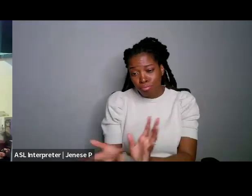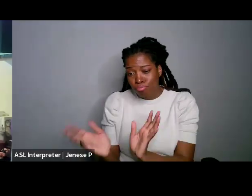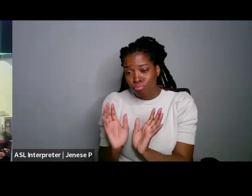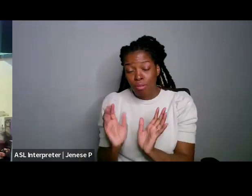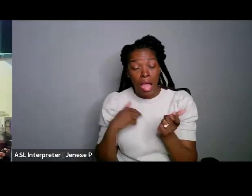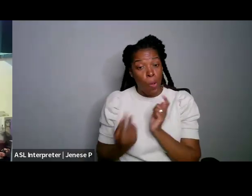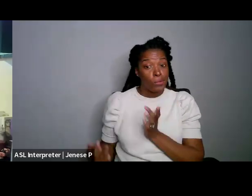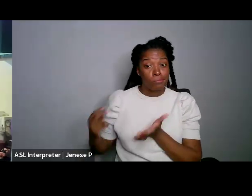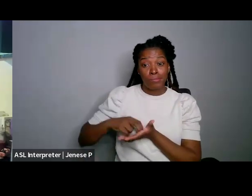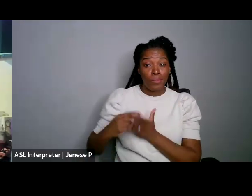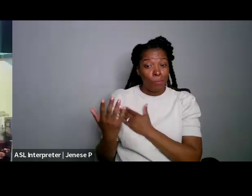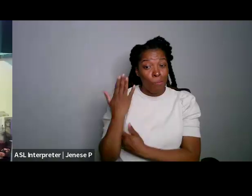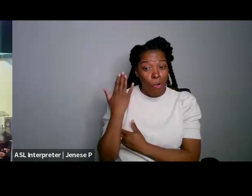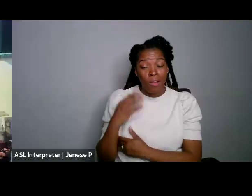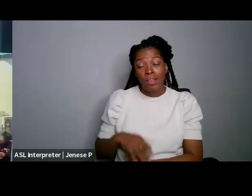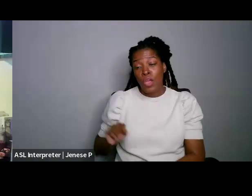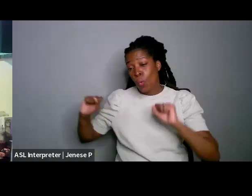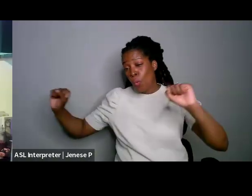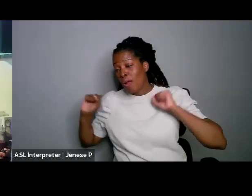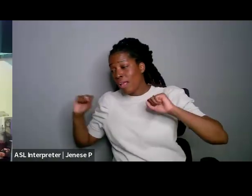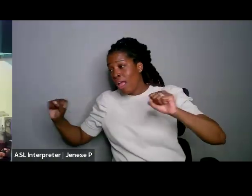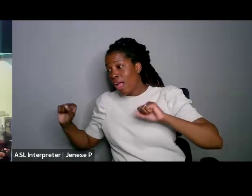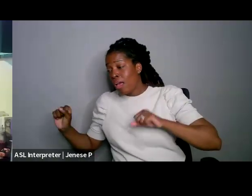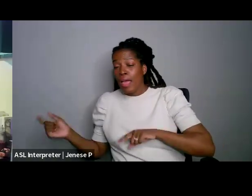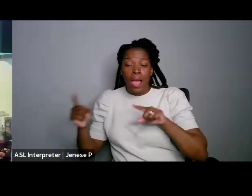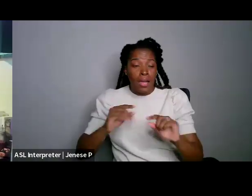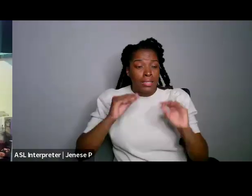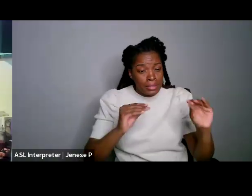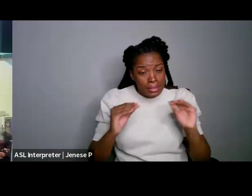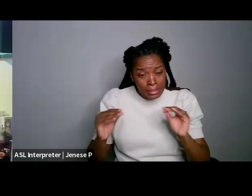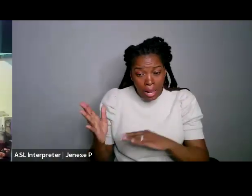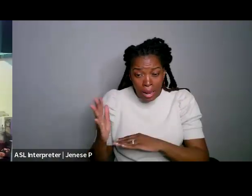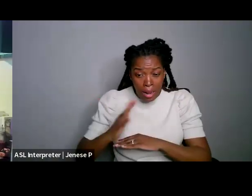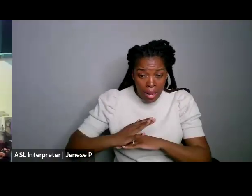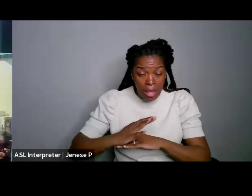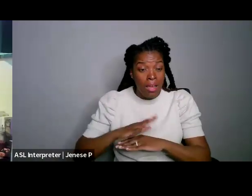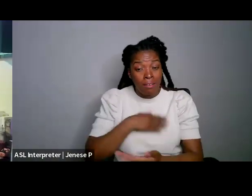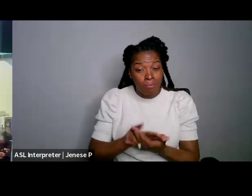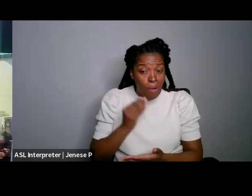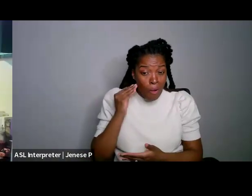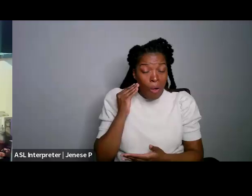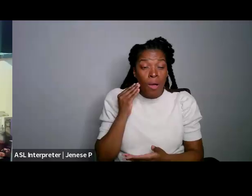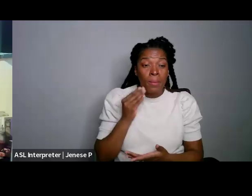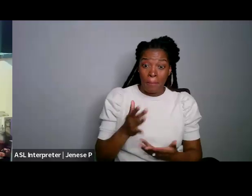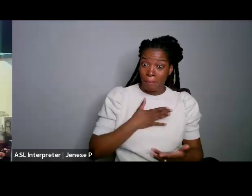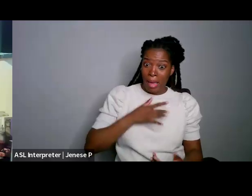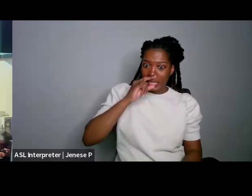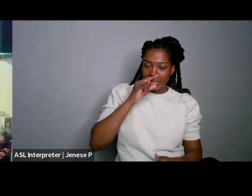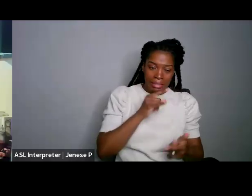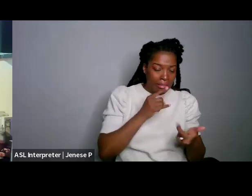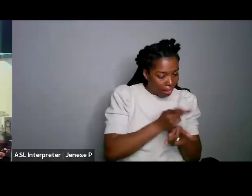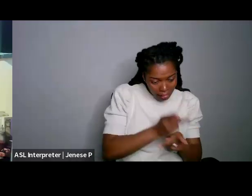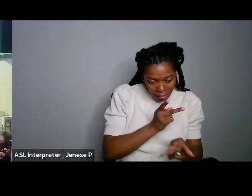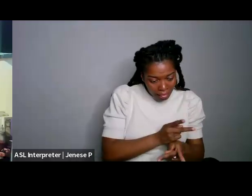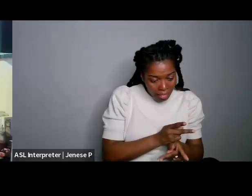work out. I'd go to teach all day. I'd parent all evening. And when my husband came home from work and